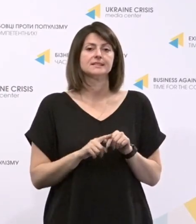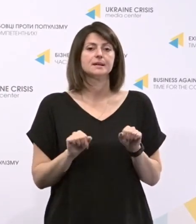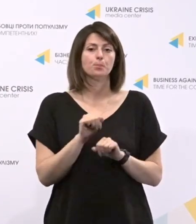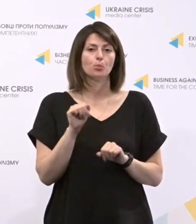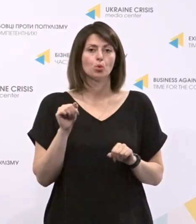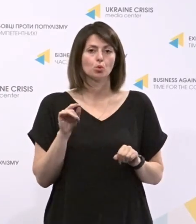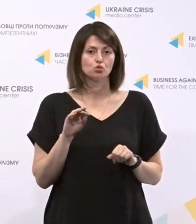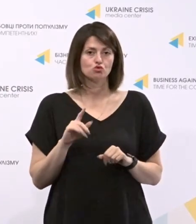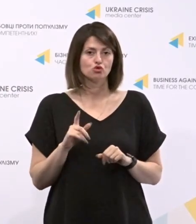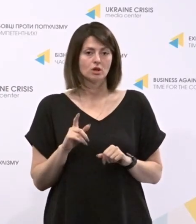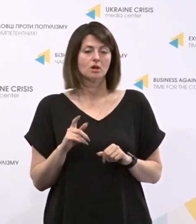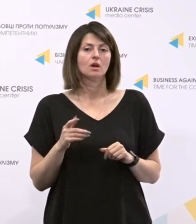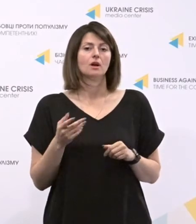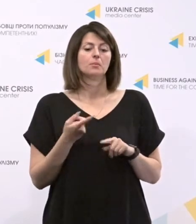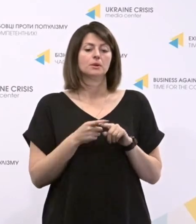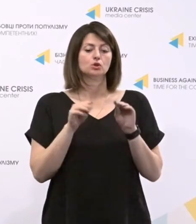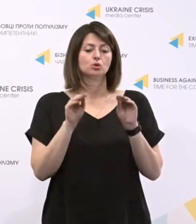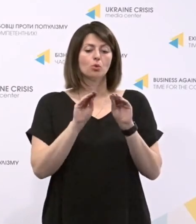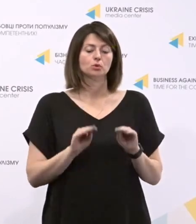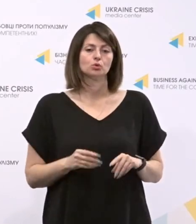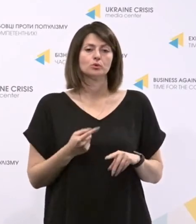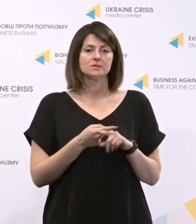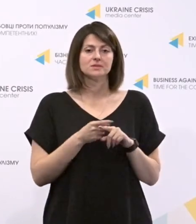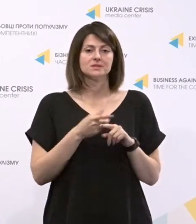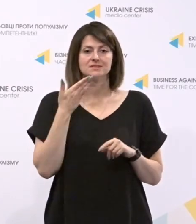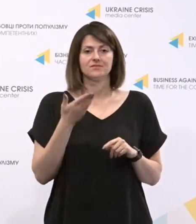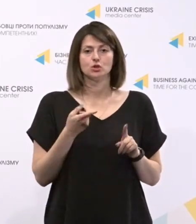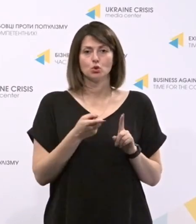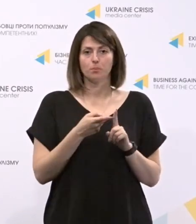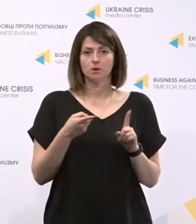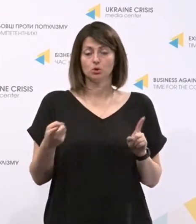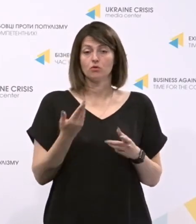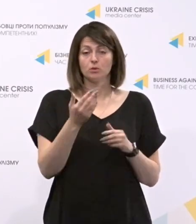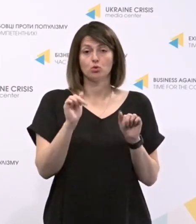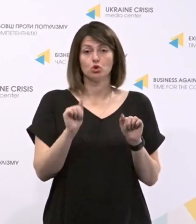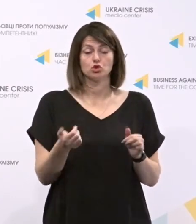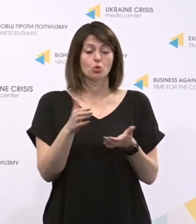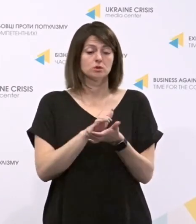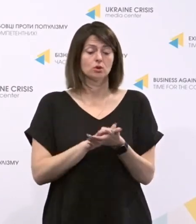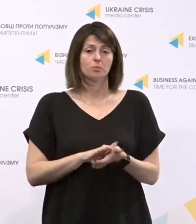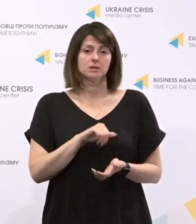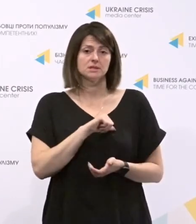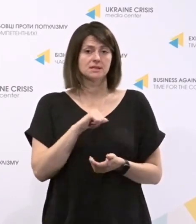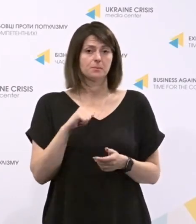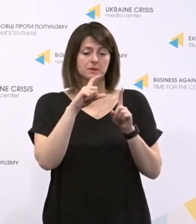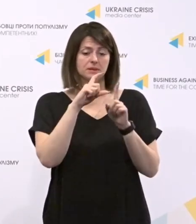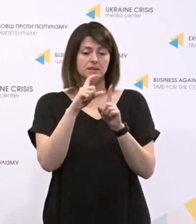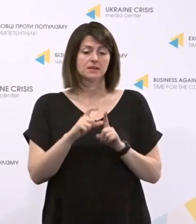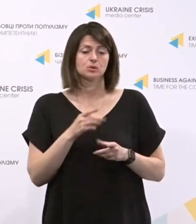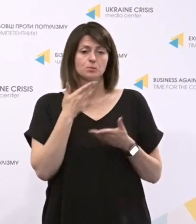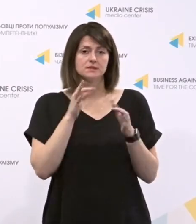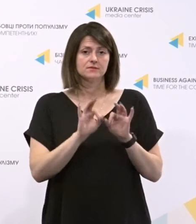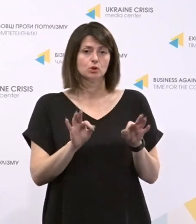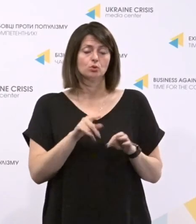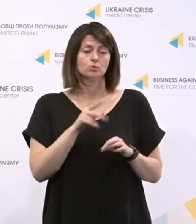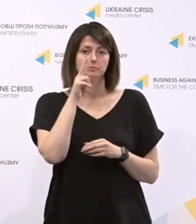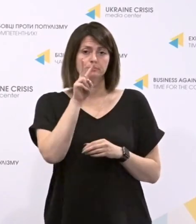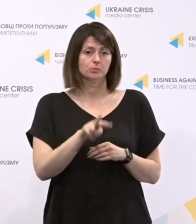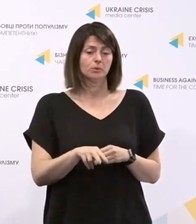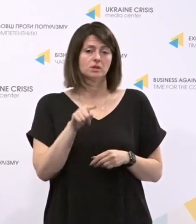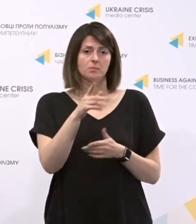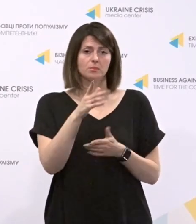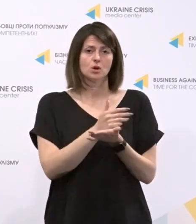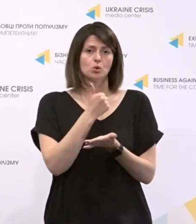reporting period, you go to the report itself and you will see that there are some main sections, including enforced